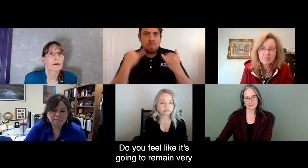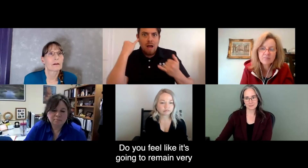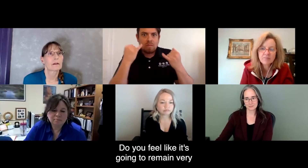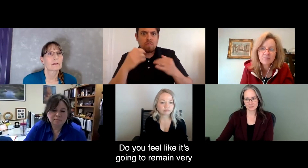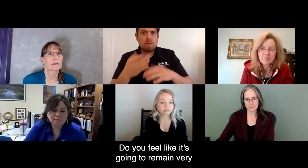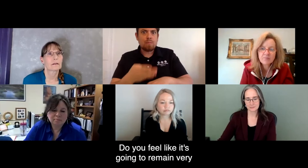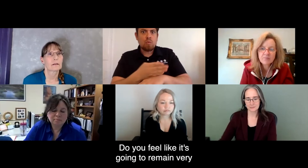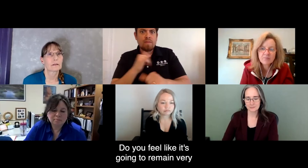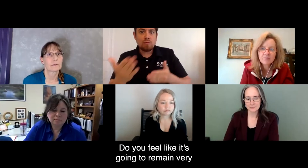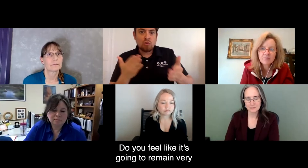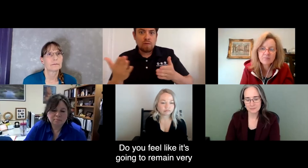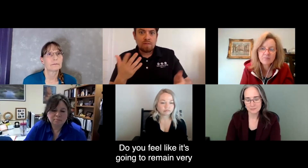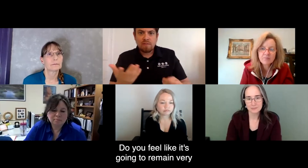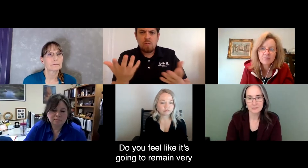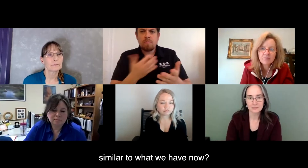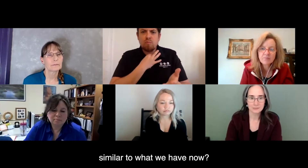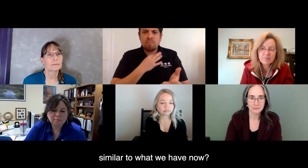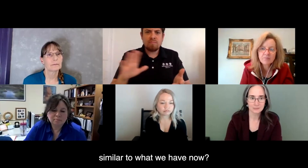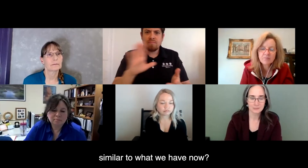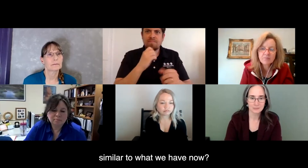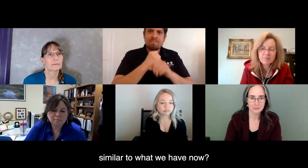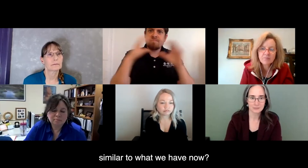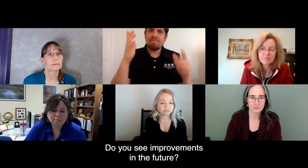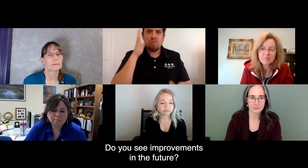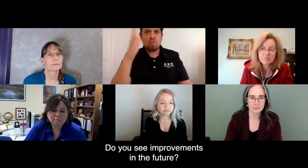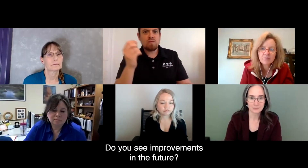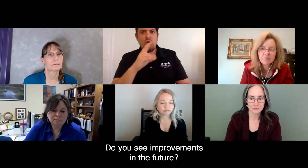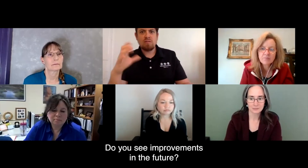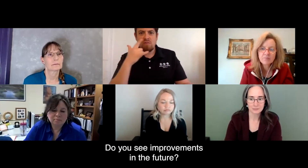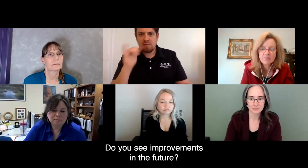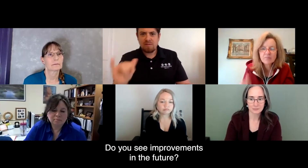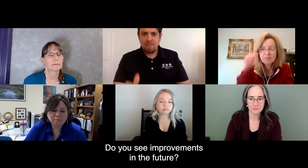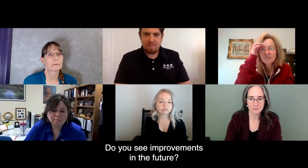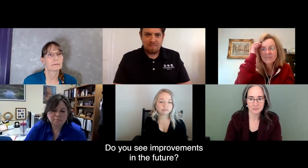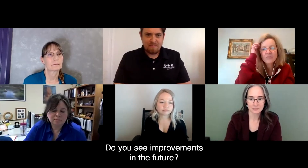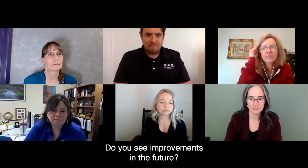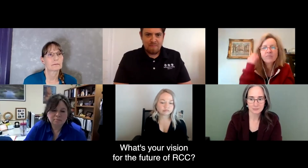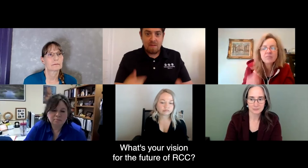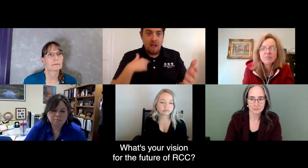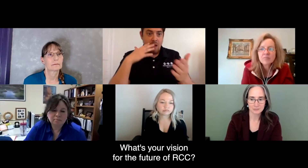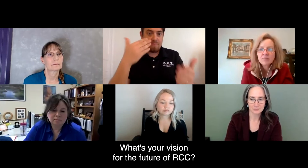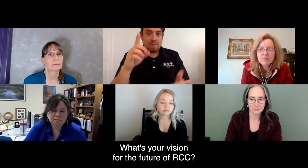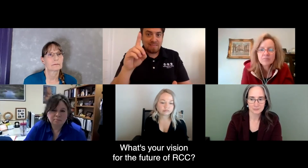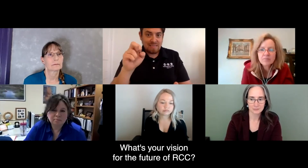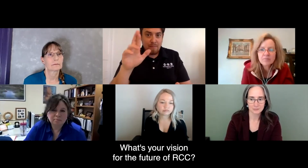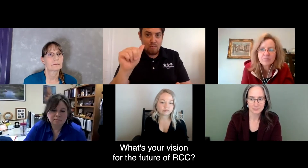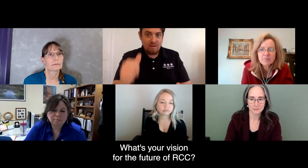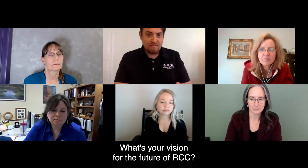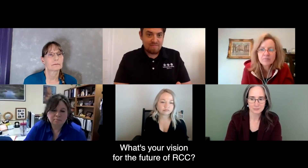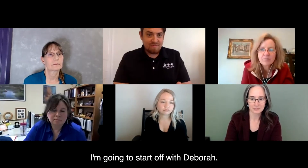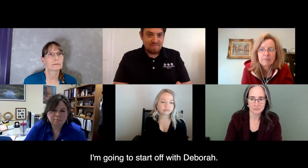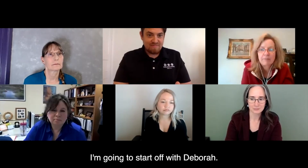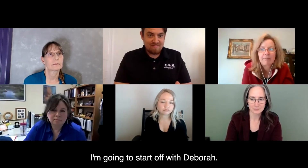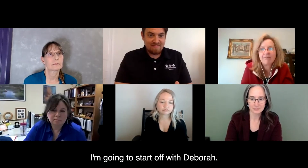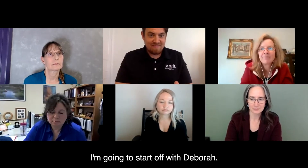Do you feel like it's going to remain very similar to what we have now? Do you see improvements in the future? What's your vision for the future of